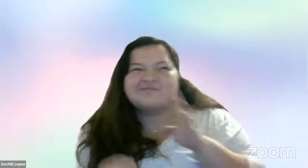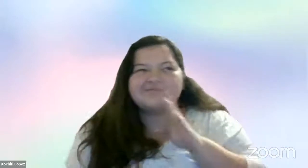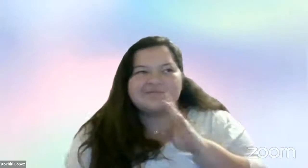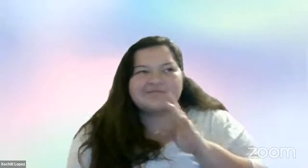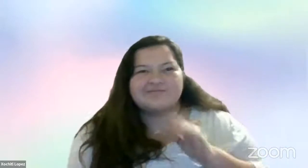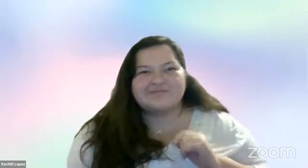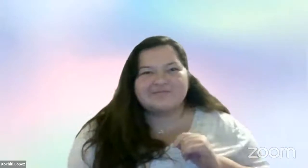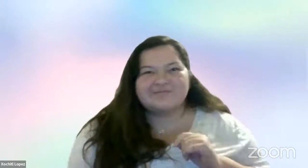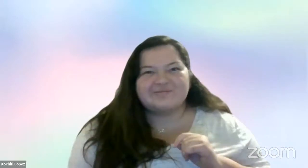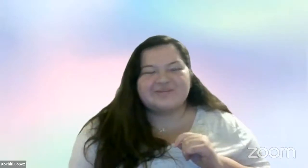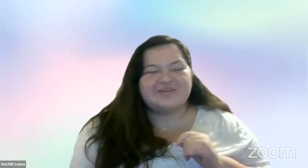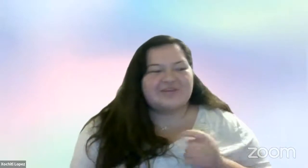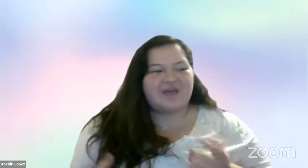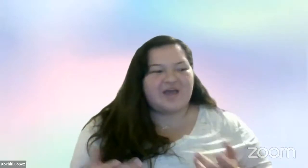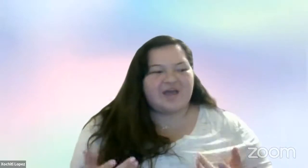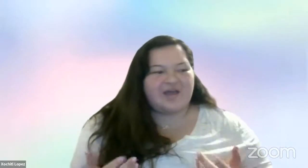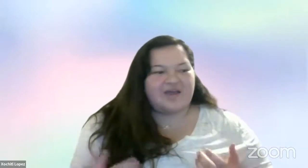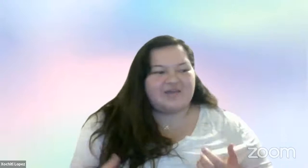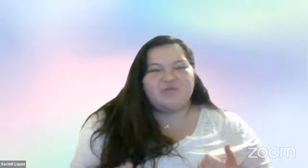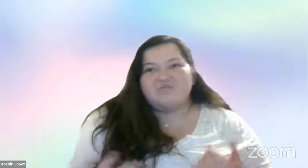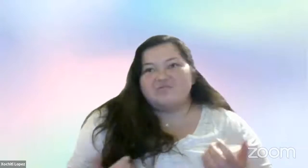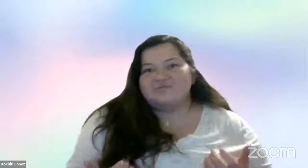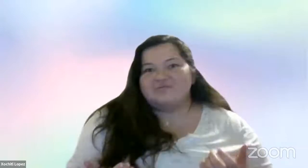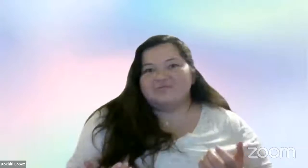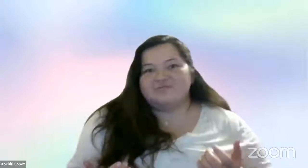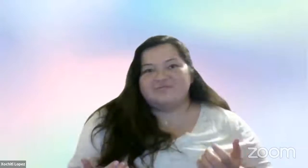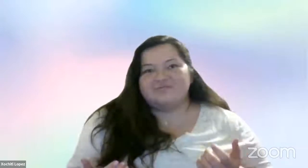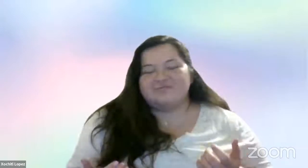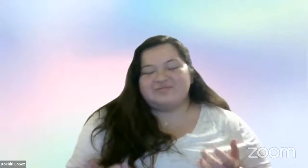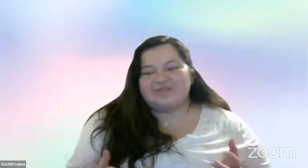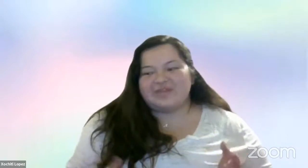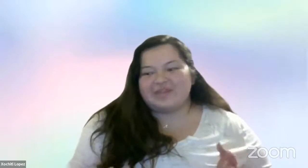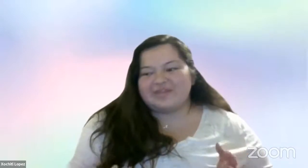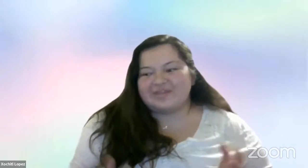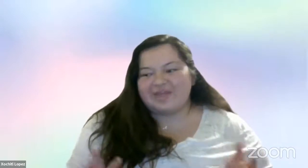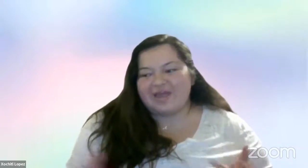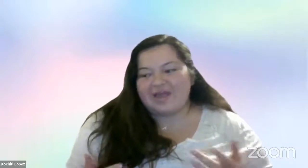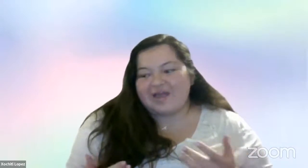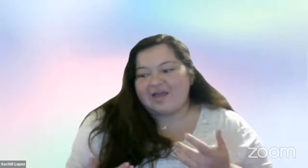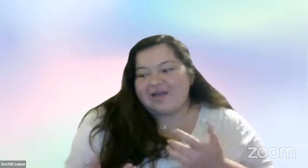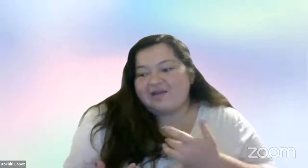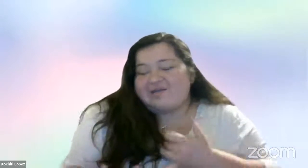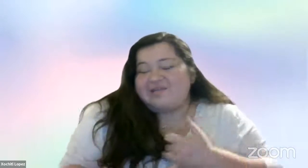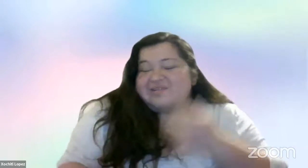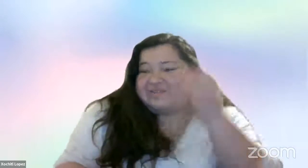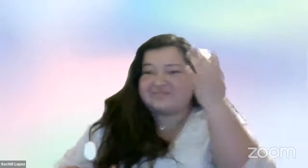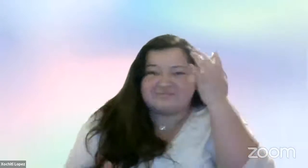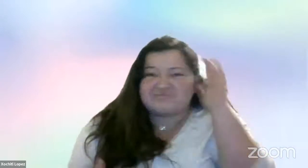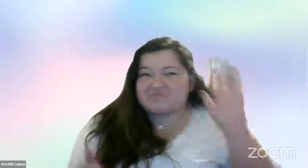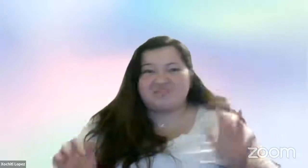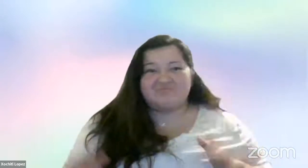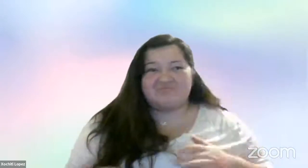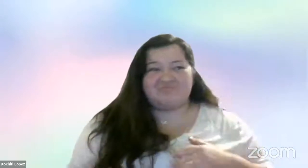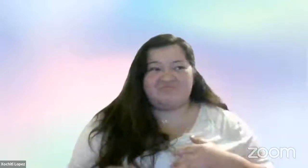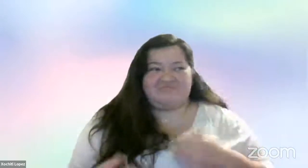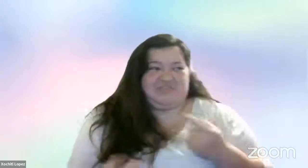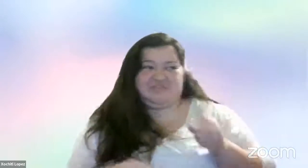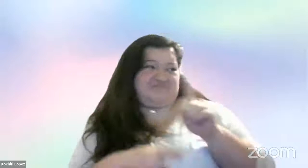yes, Beth saying. Mm-hmm. Why isn't he using his voice? Yes, yes. And I don't know